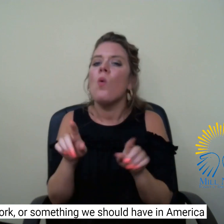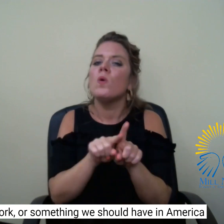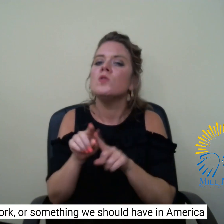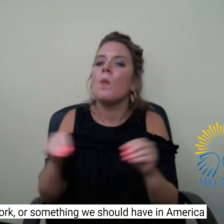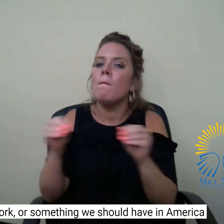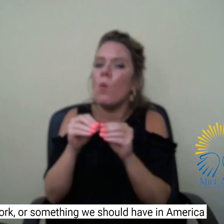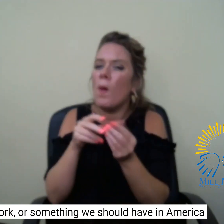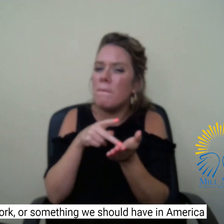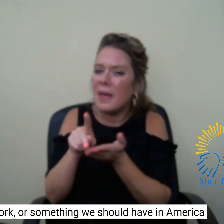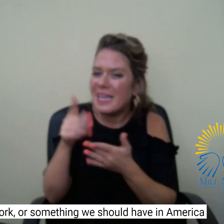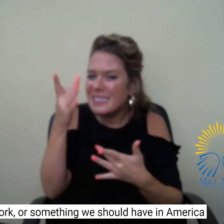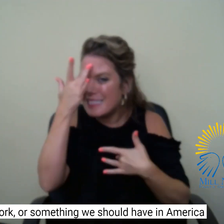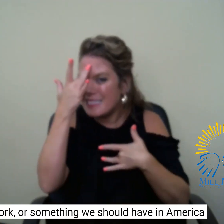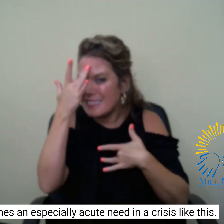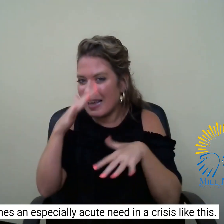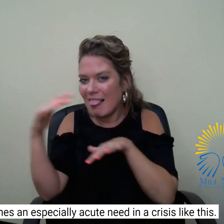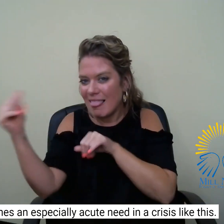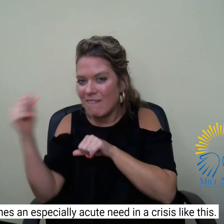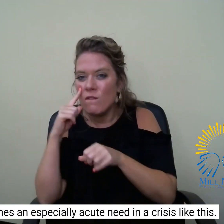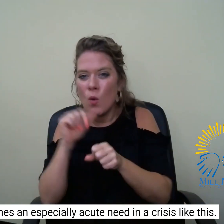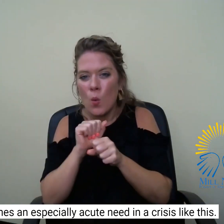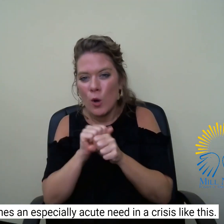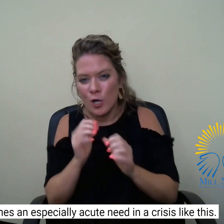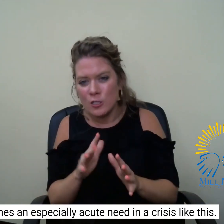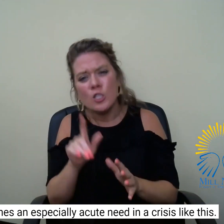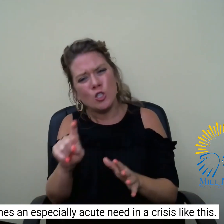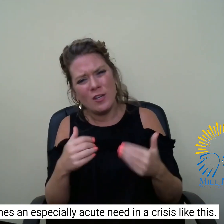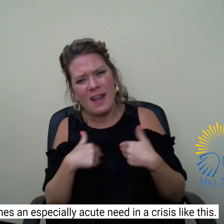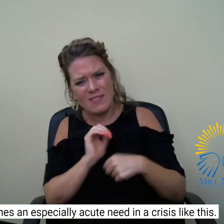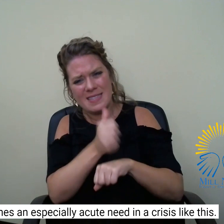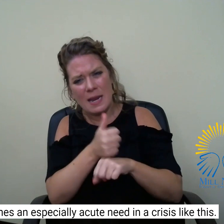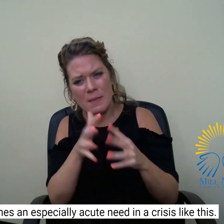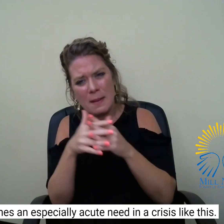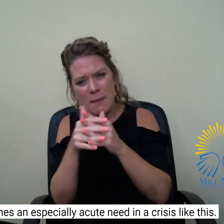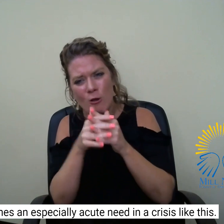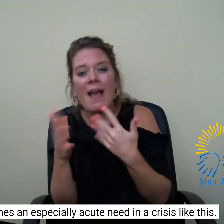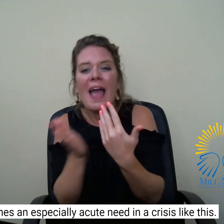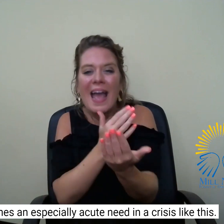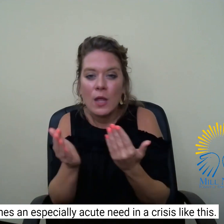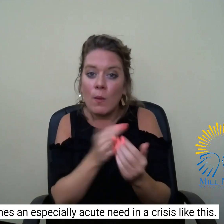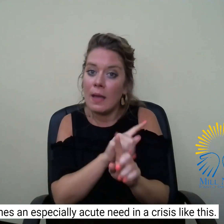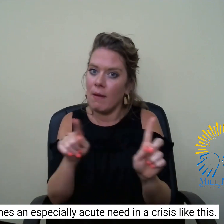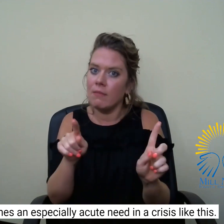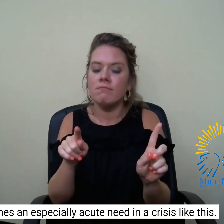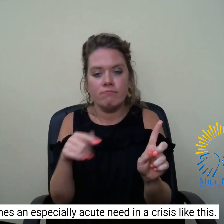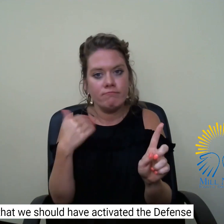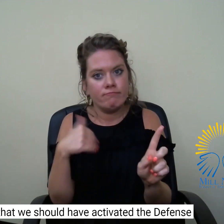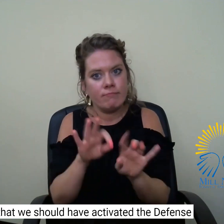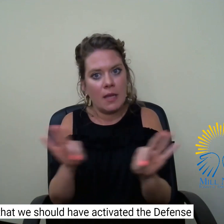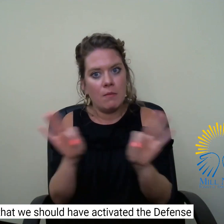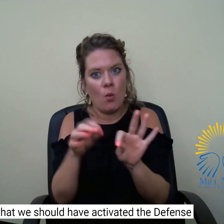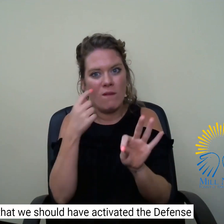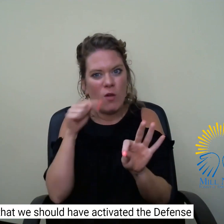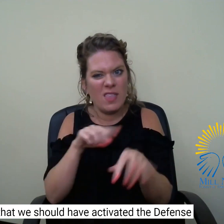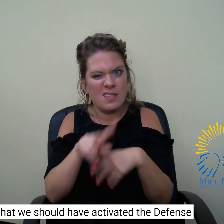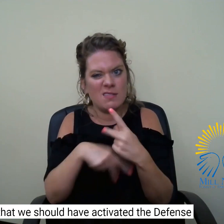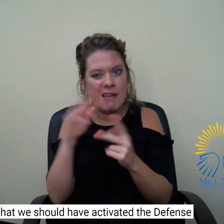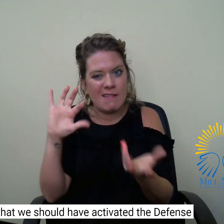workers, something we should have in America anyway, but becomes an especially acute need in a crisis like this. I also noted that we should have activated